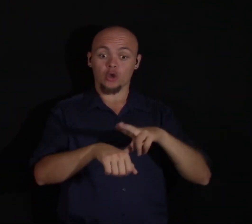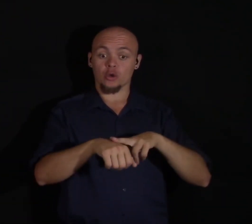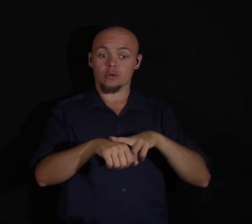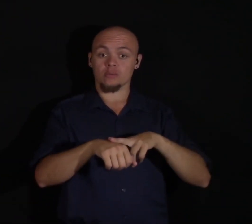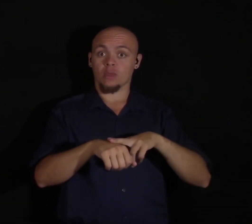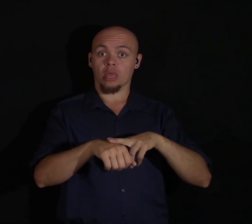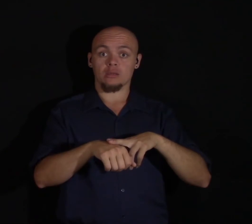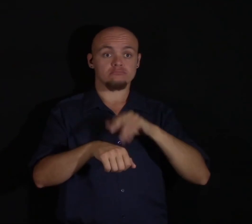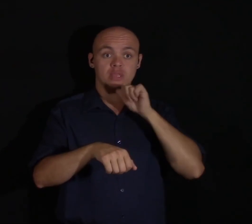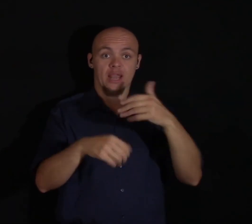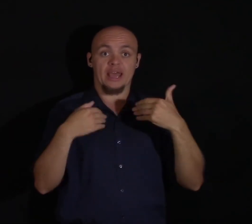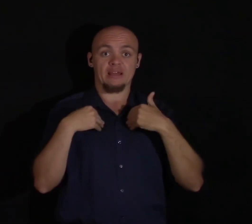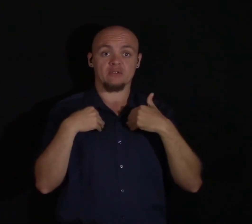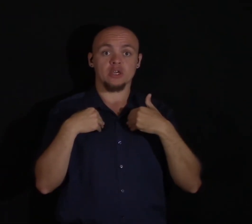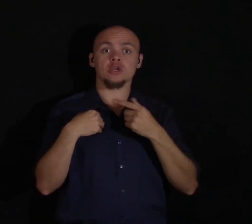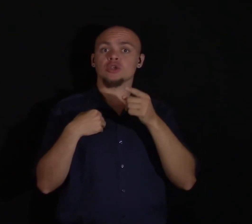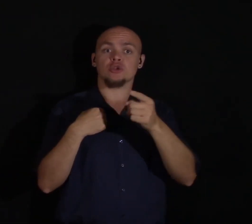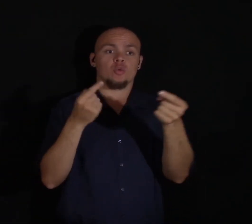hurting anybody.